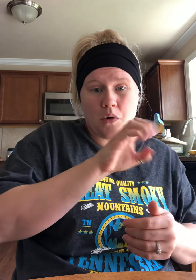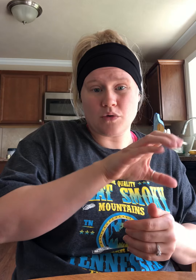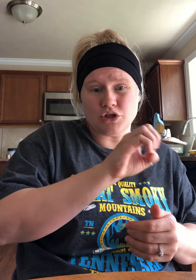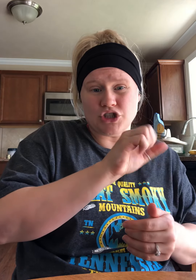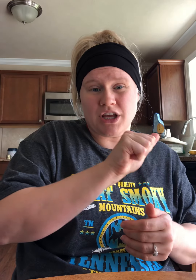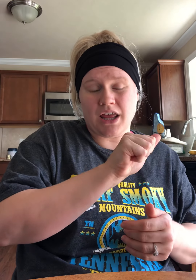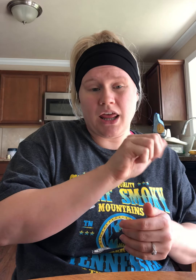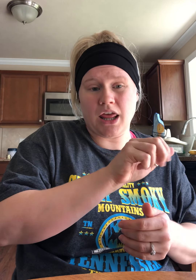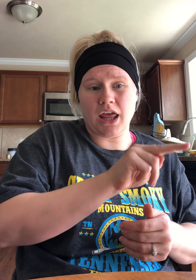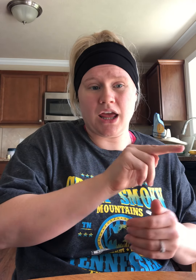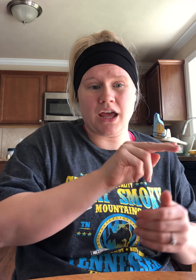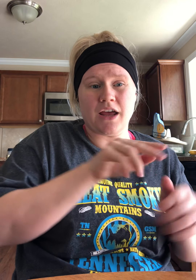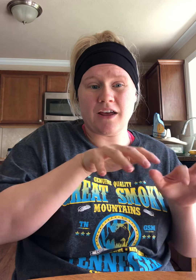you're making an observation.